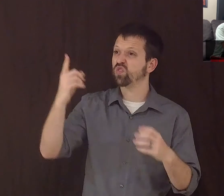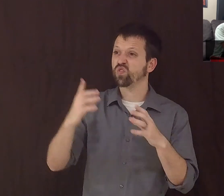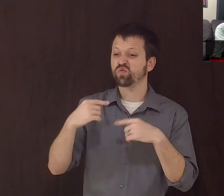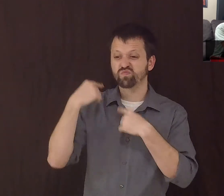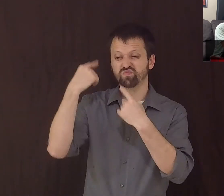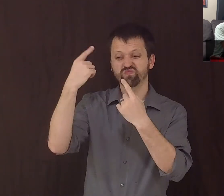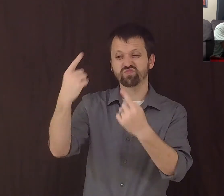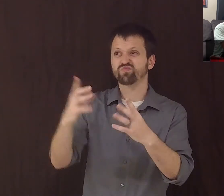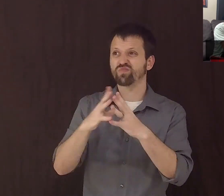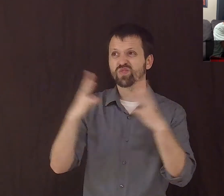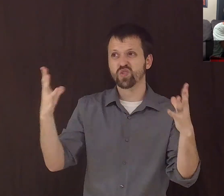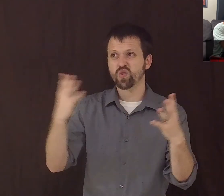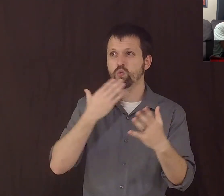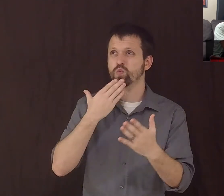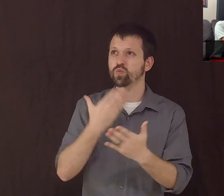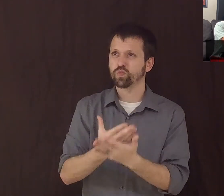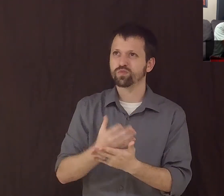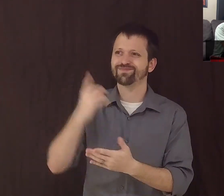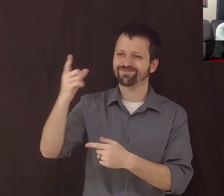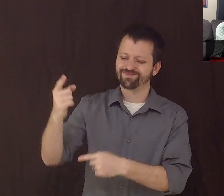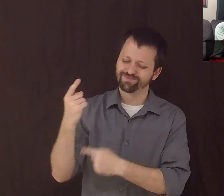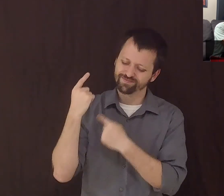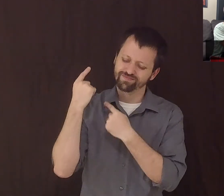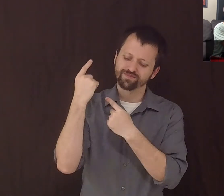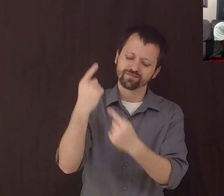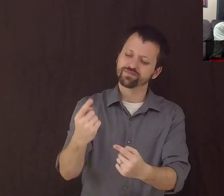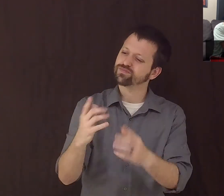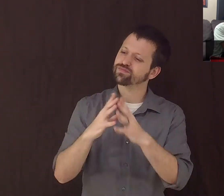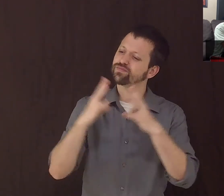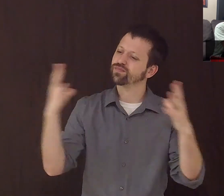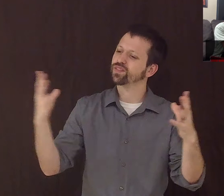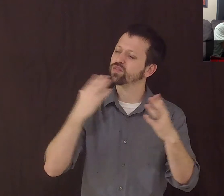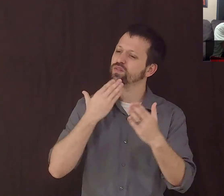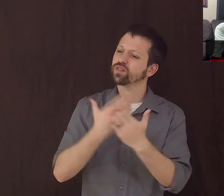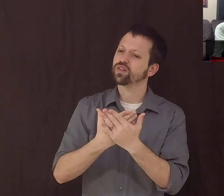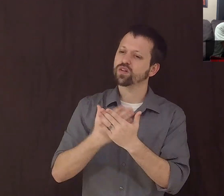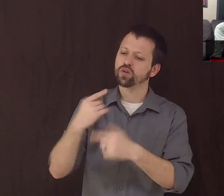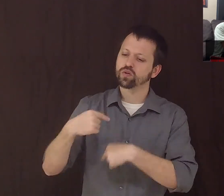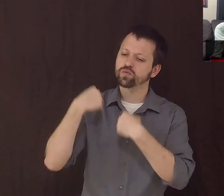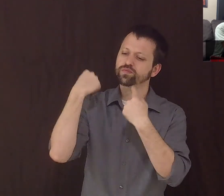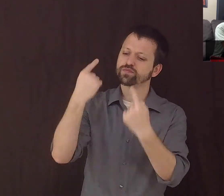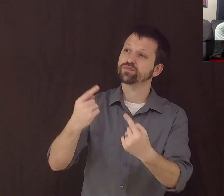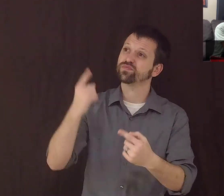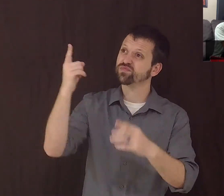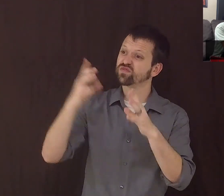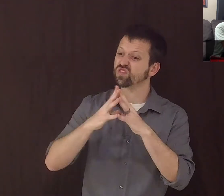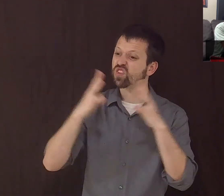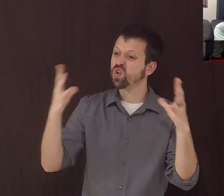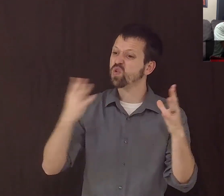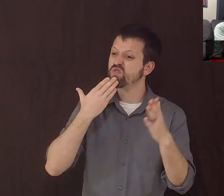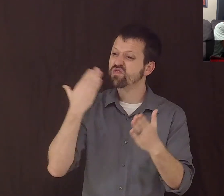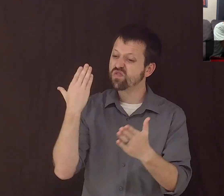whole. You have been so good. You have been so good. You have